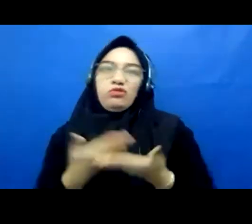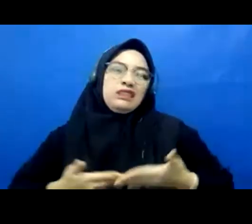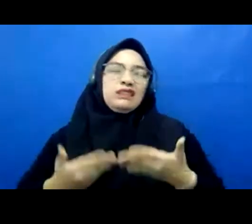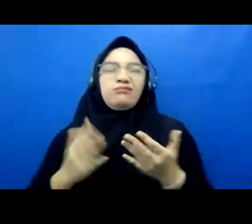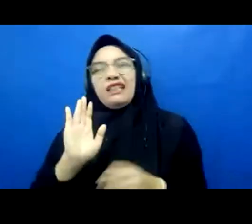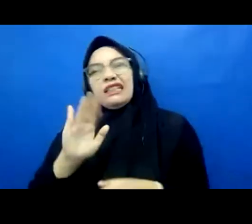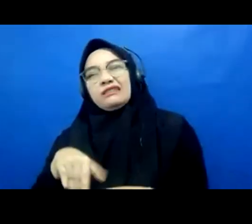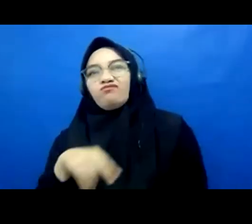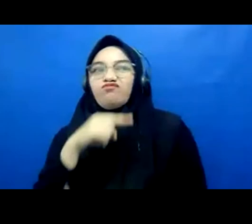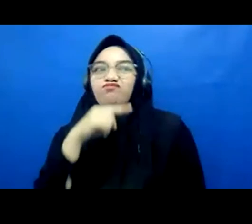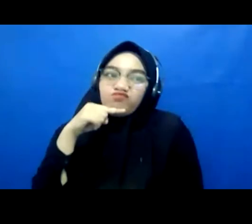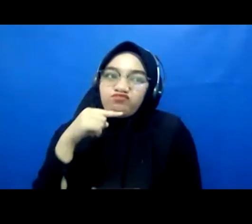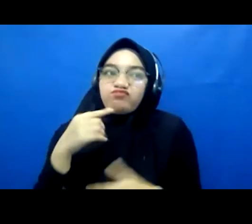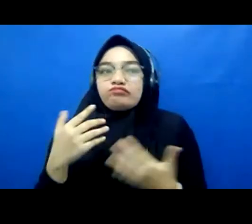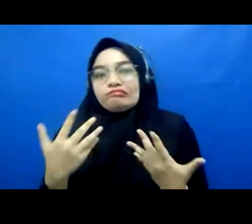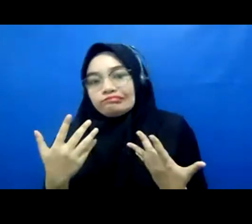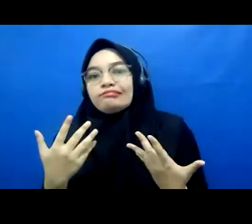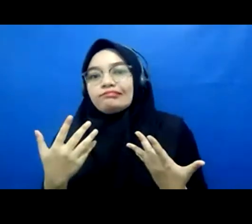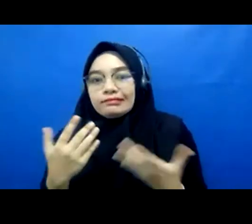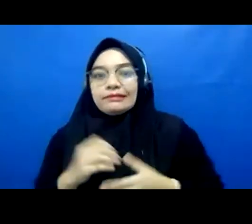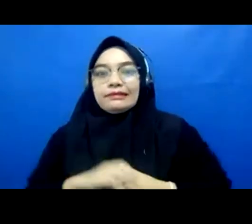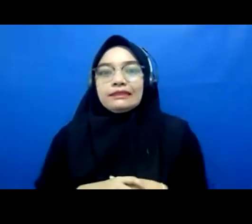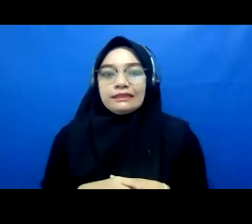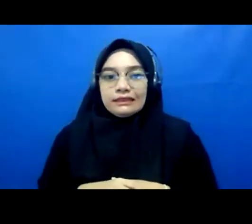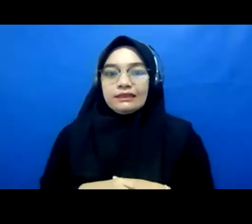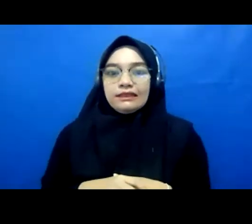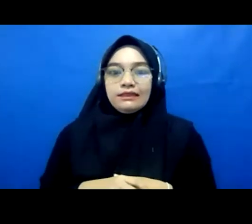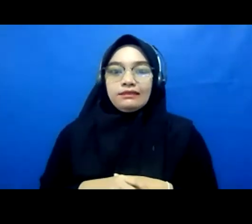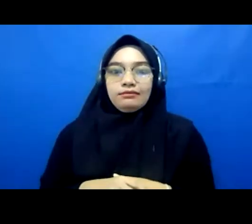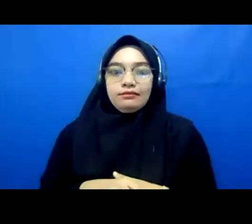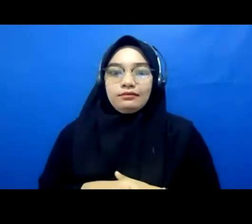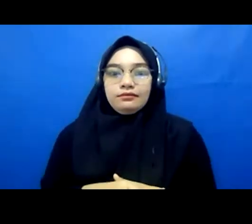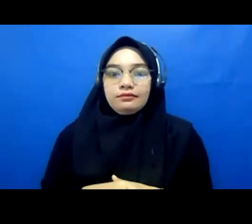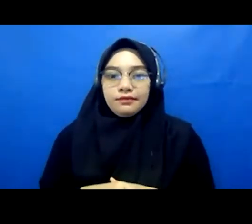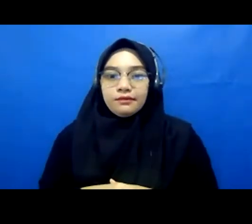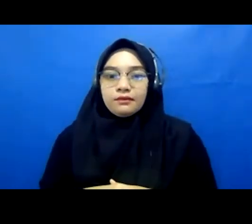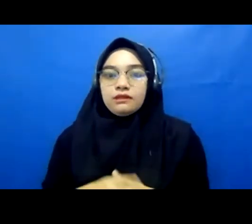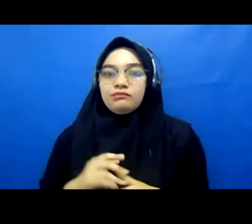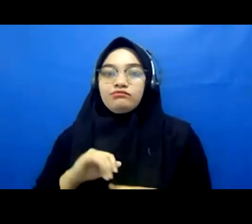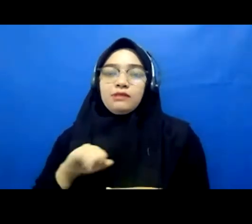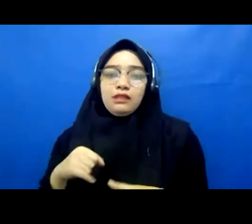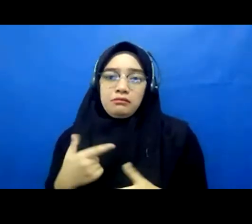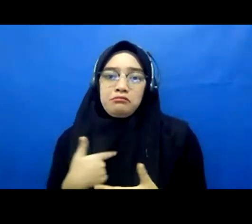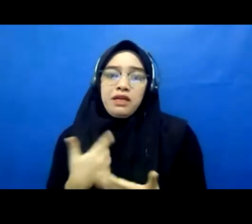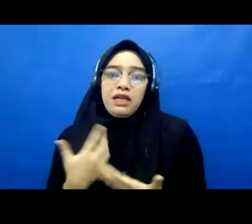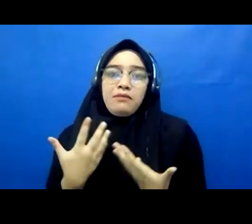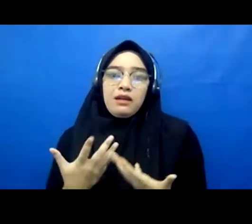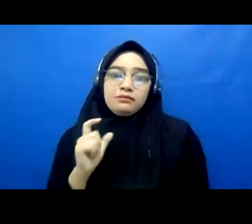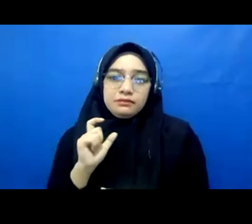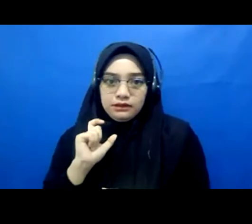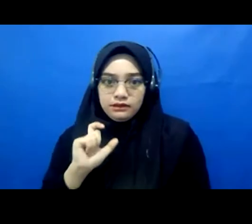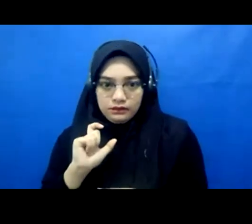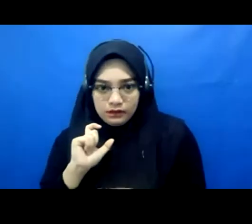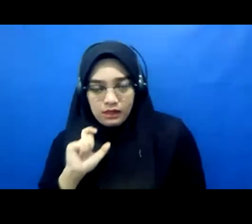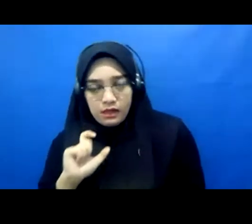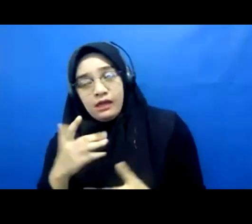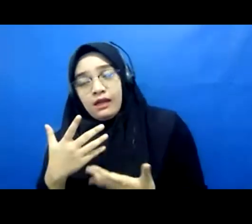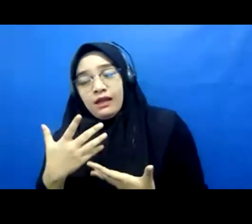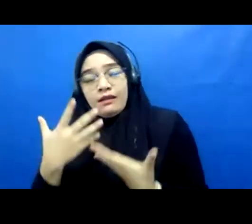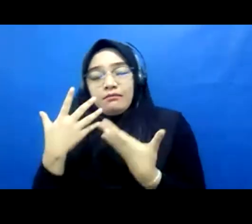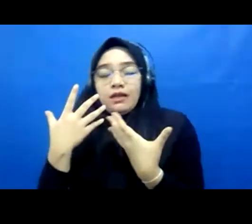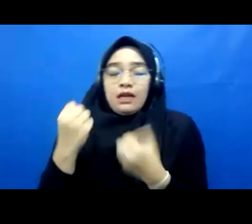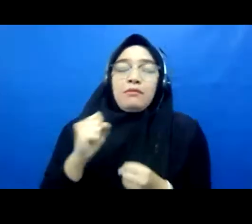to support directly to people who need the most. So that what I kind of wishing list, I hope that